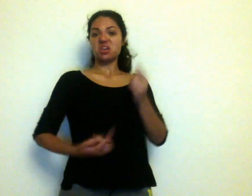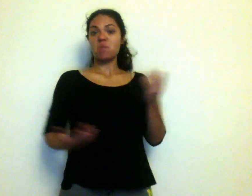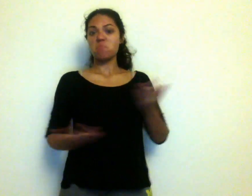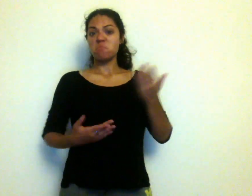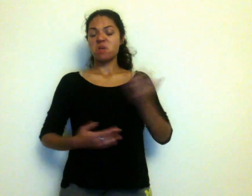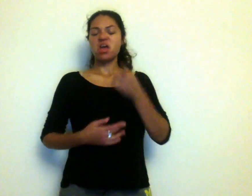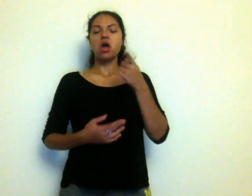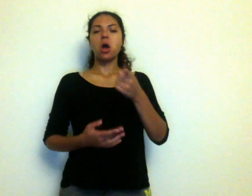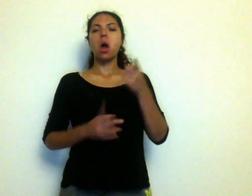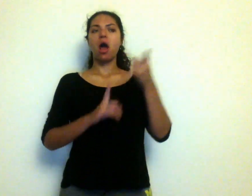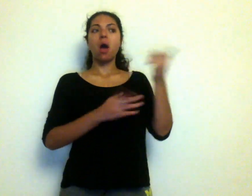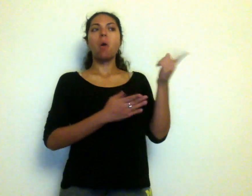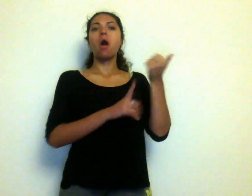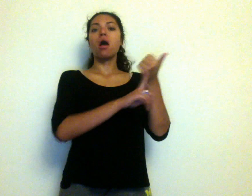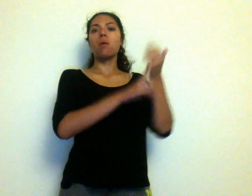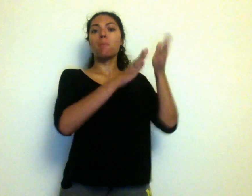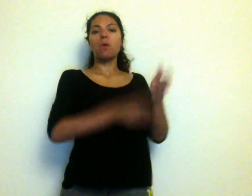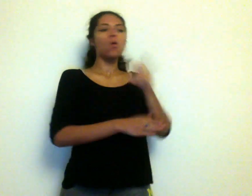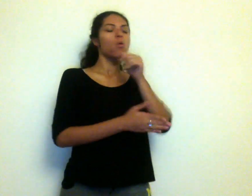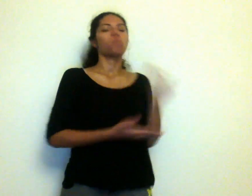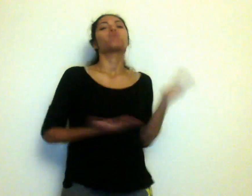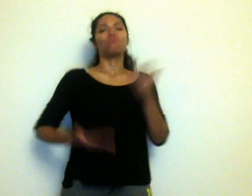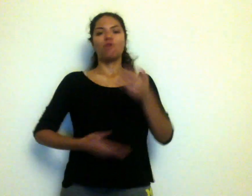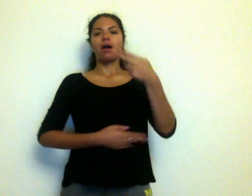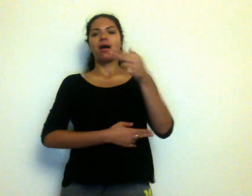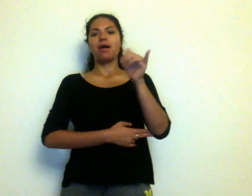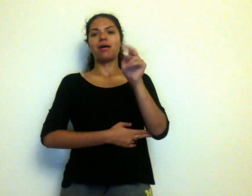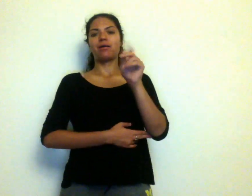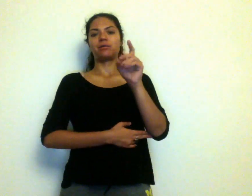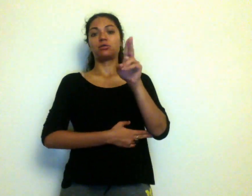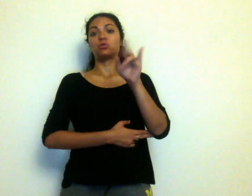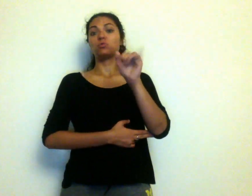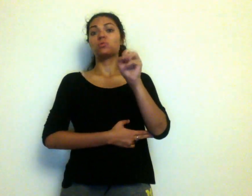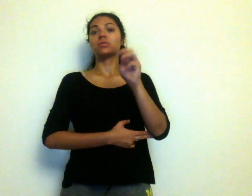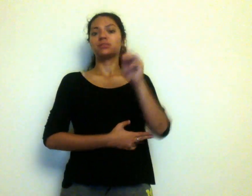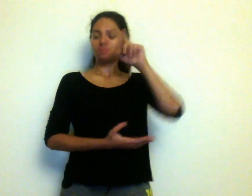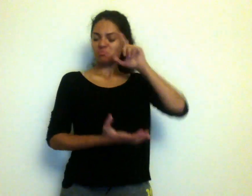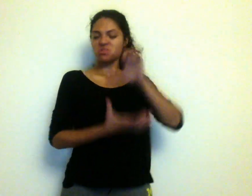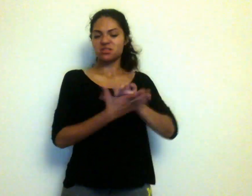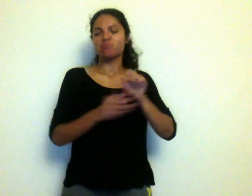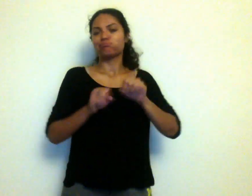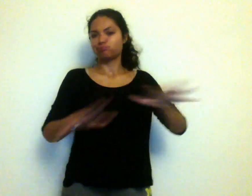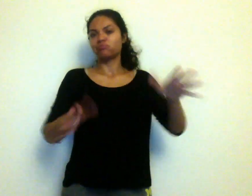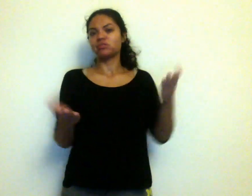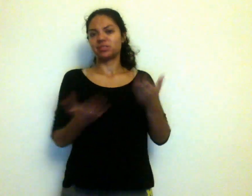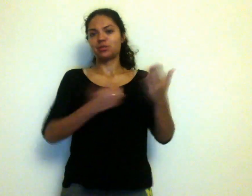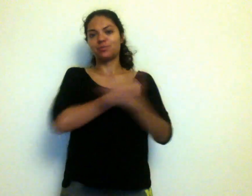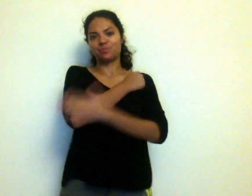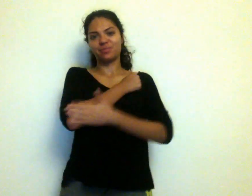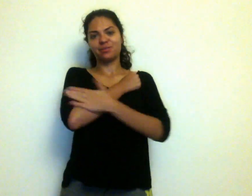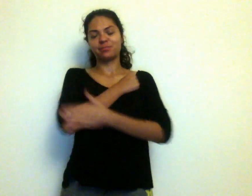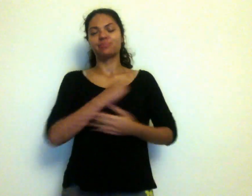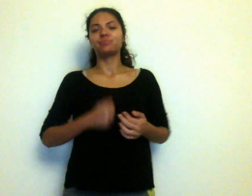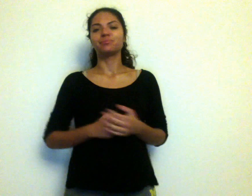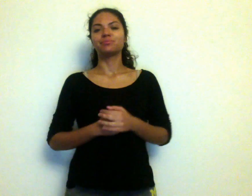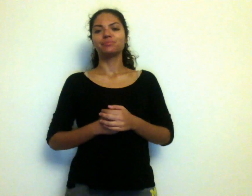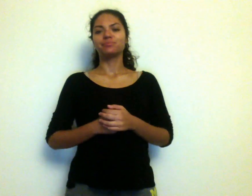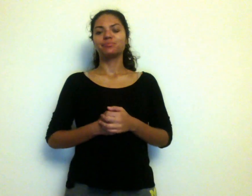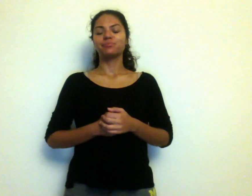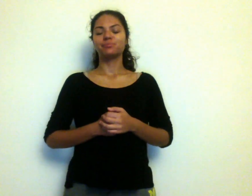going to leave with you as the turning point nearly 100 years ago of how Hinduism became accepted in the